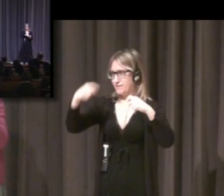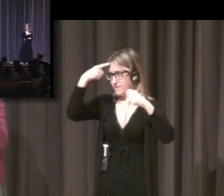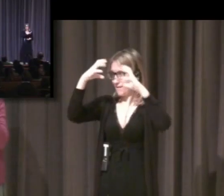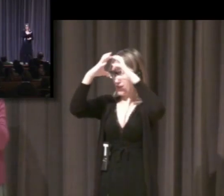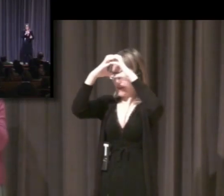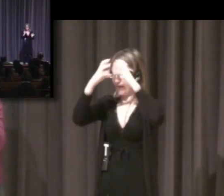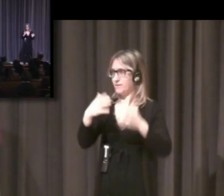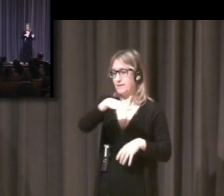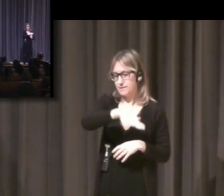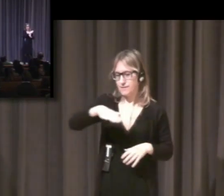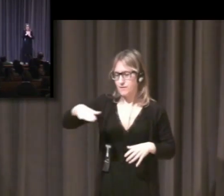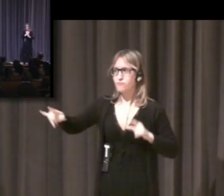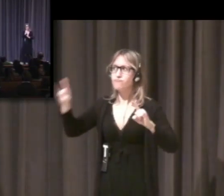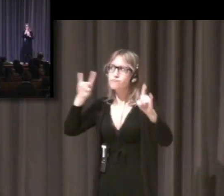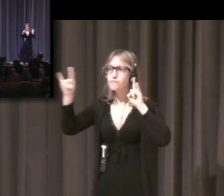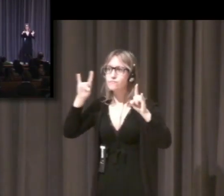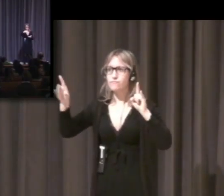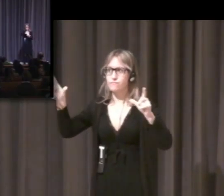months.